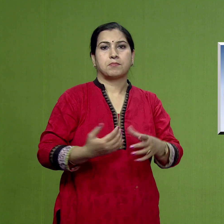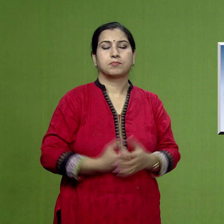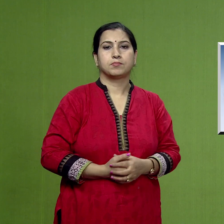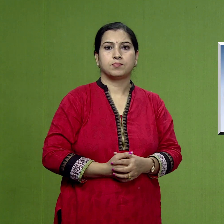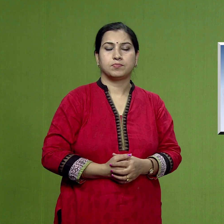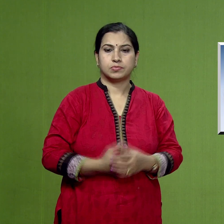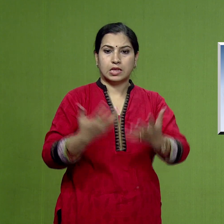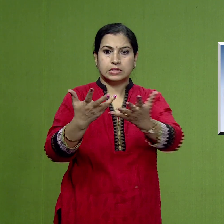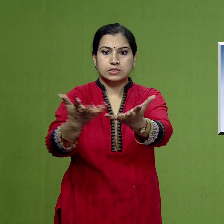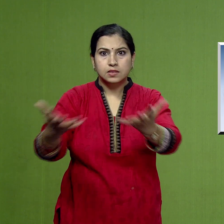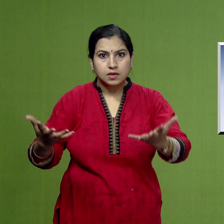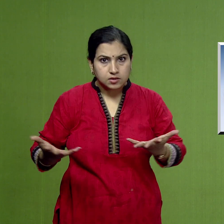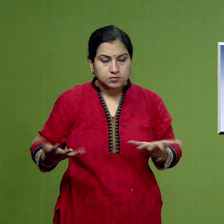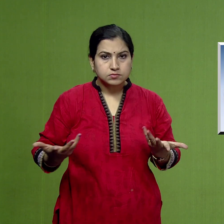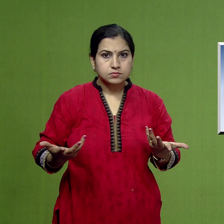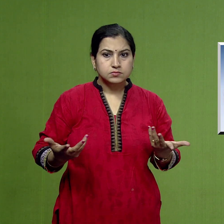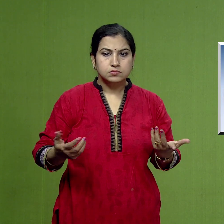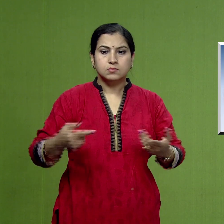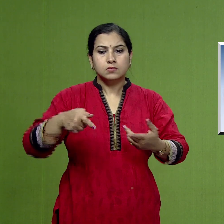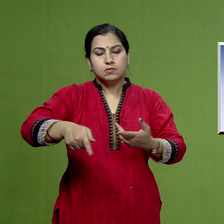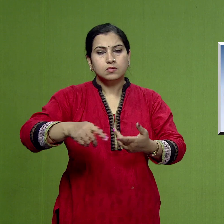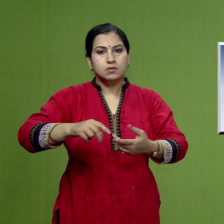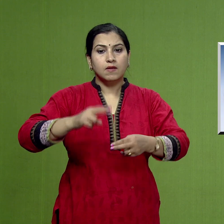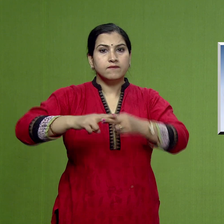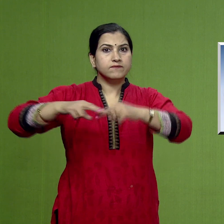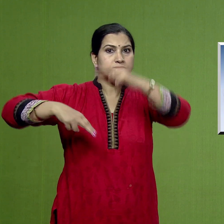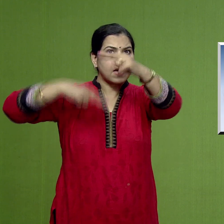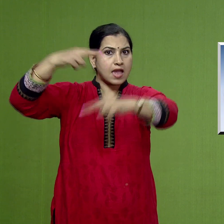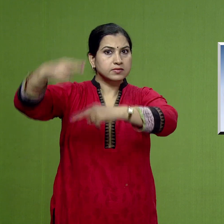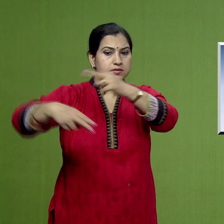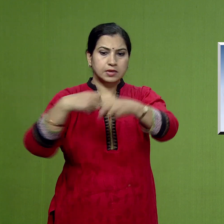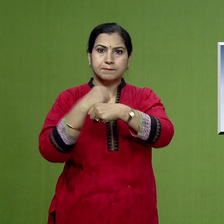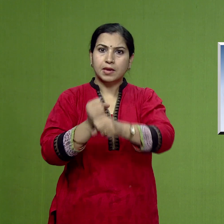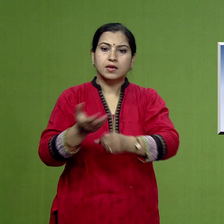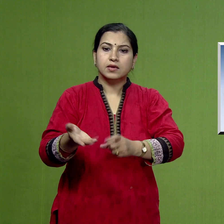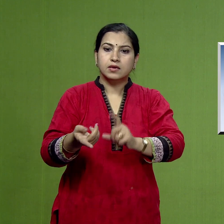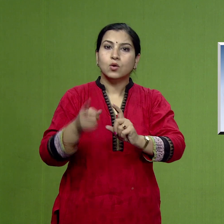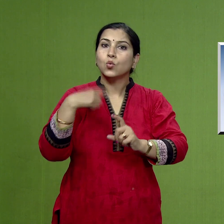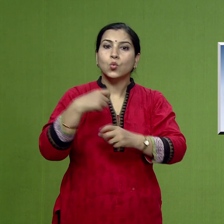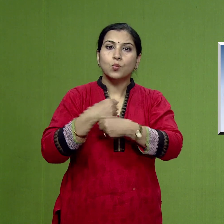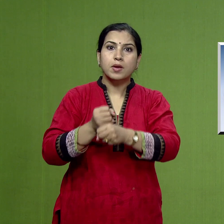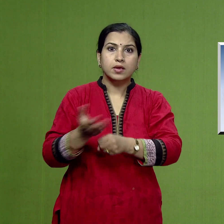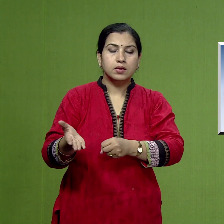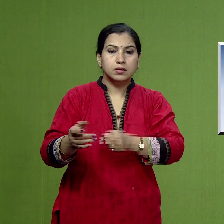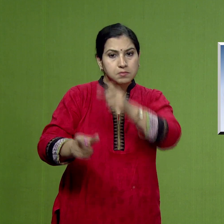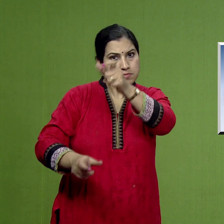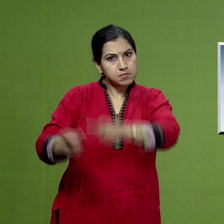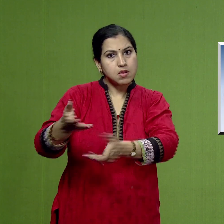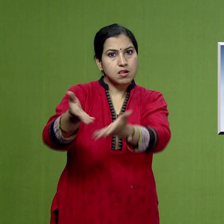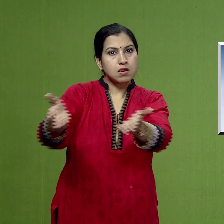goods which are manufactured in factories are produced by people.